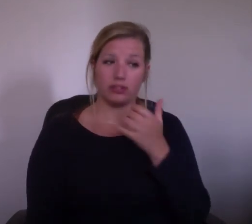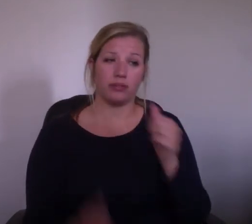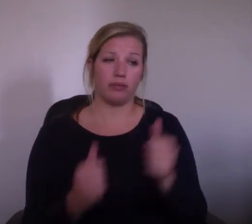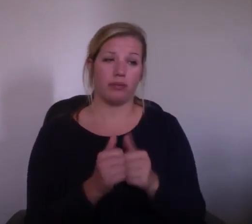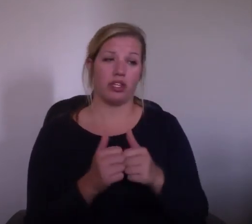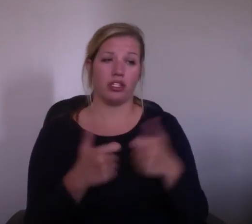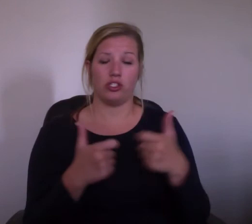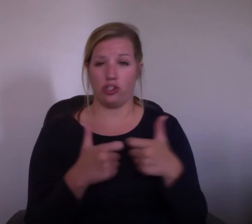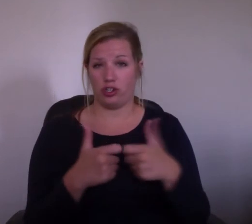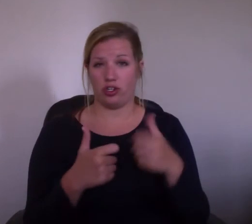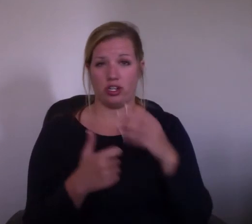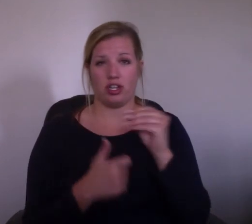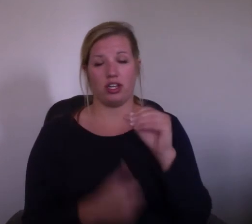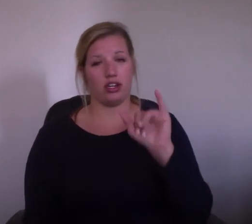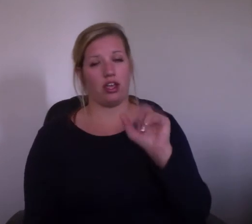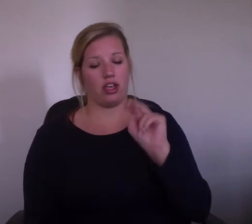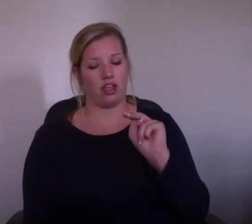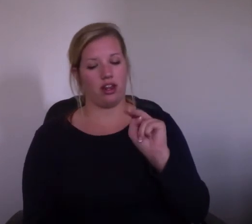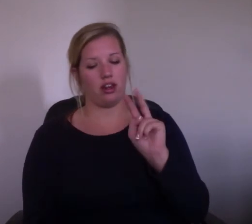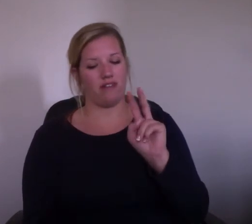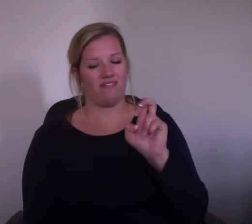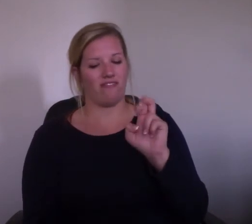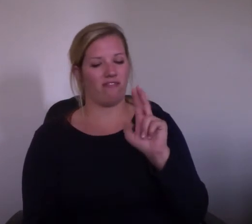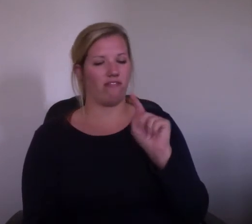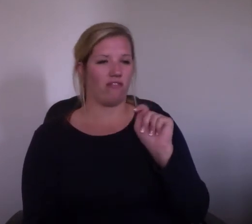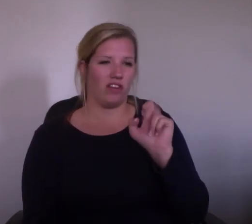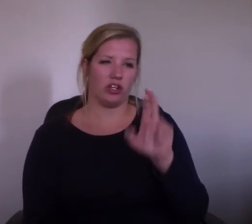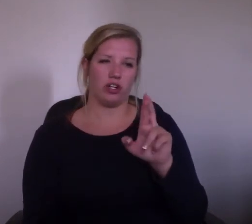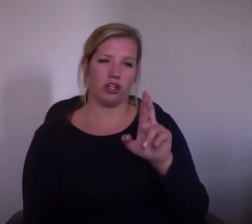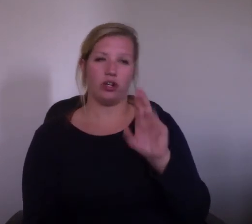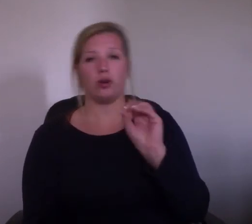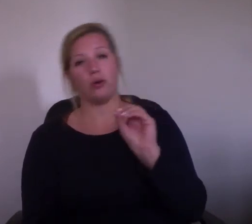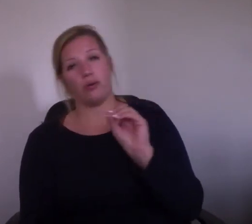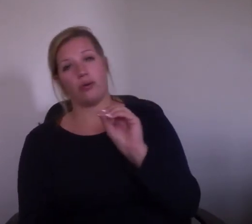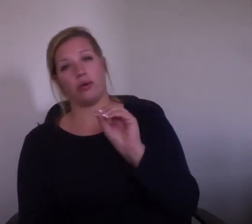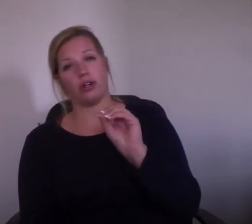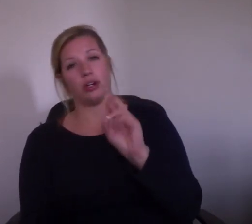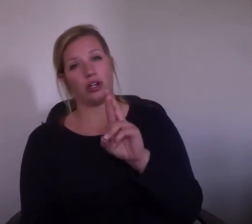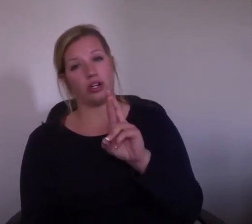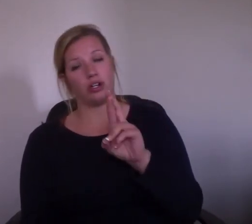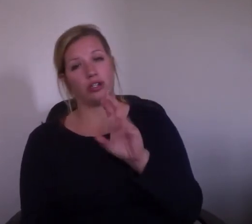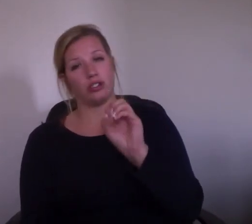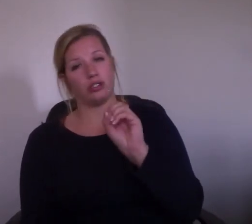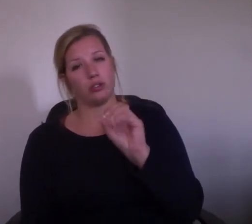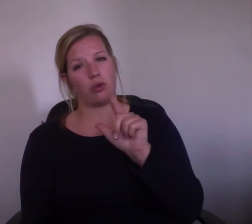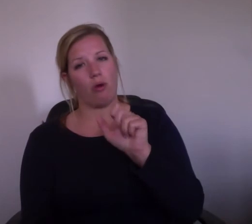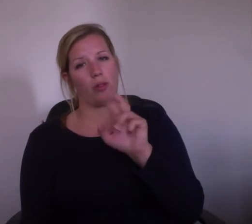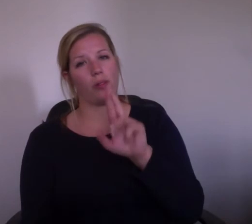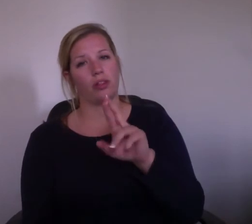chargers and an inverter or solar charger so that you can keep it charged in the event there's no electricity.